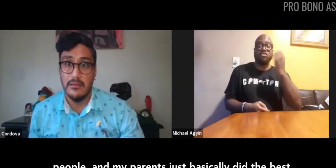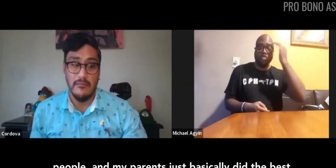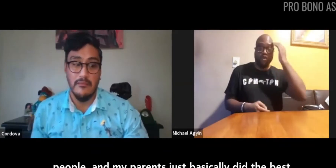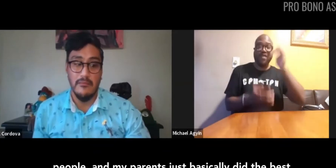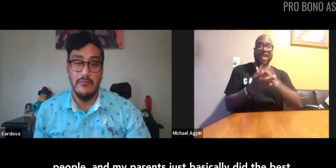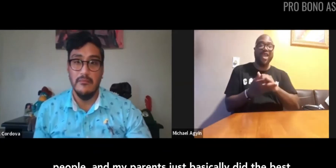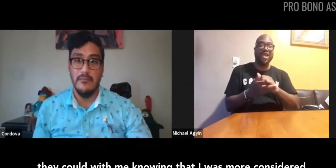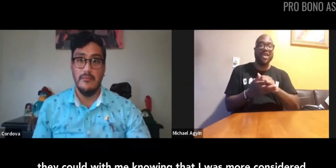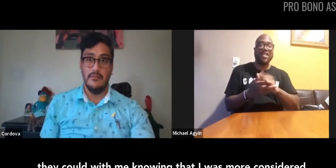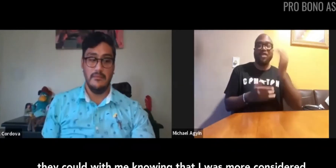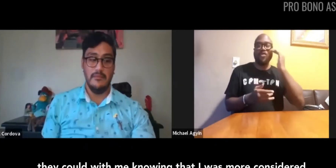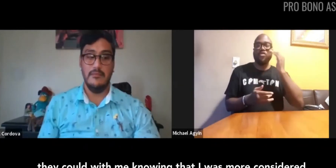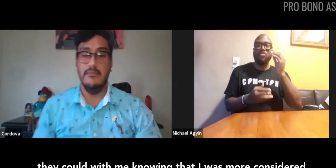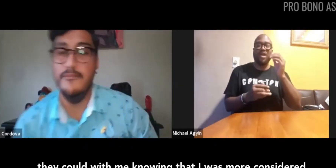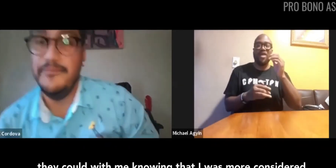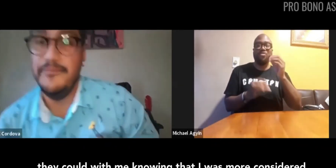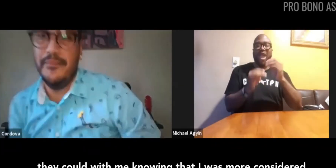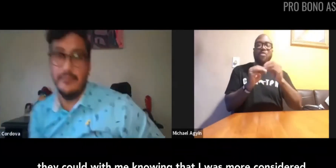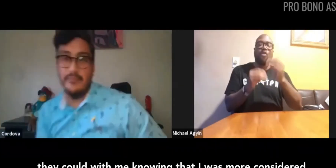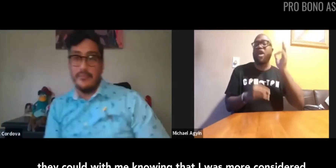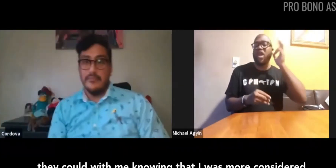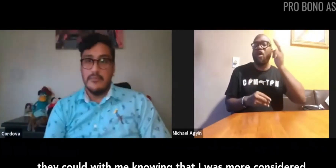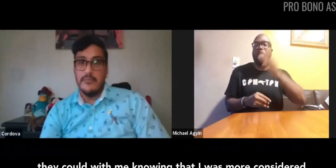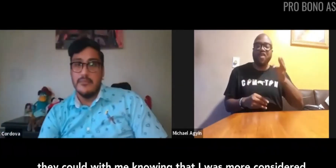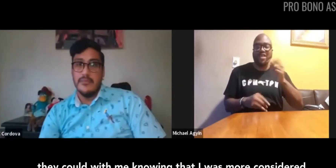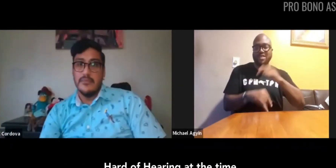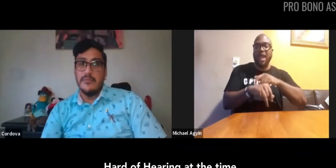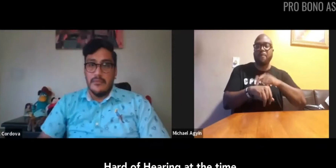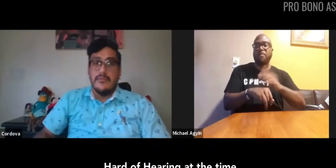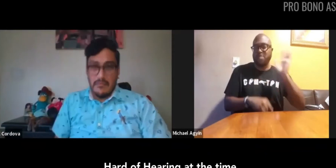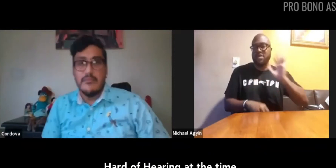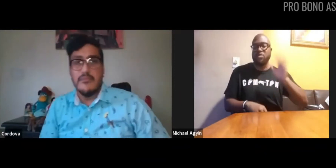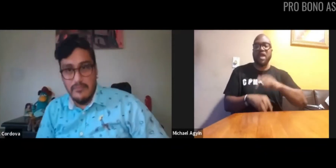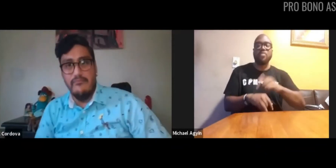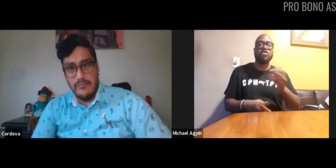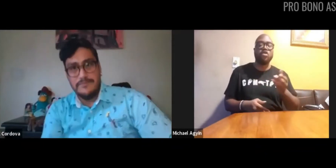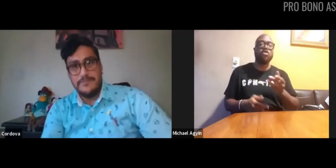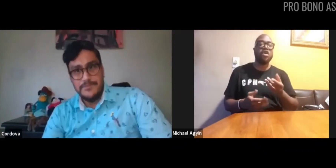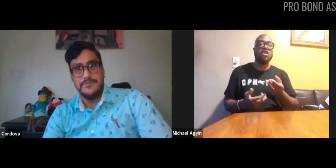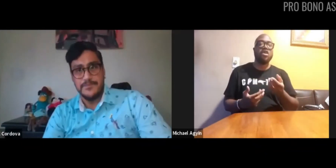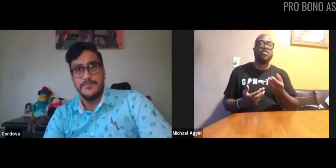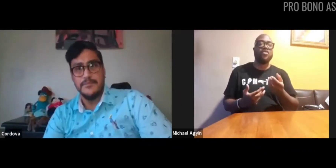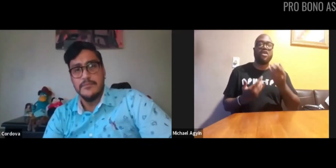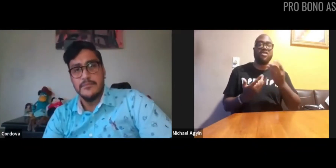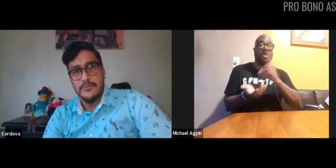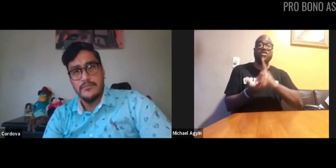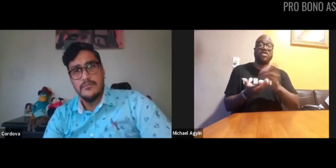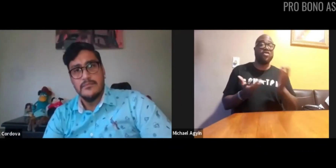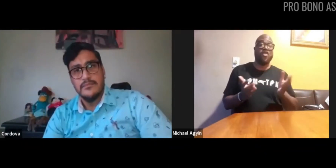parents just basically did the best they could with me, knowing that I was more considered hard of hearing at the time.